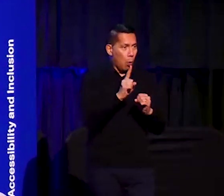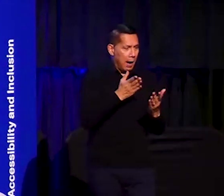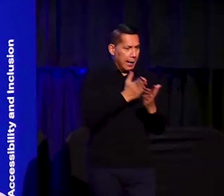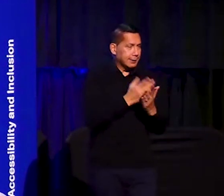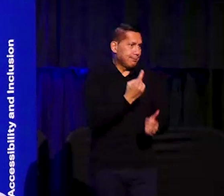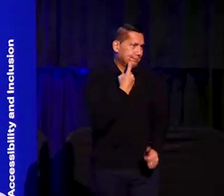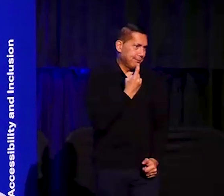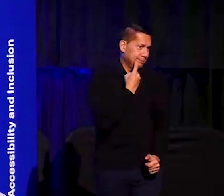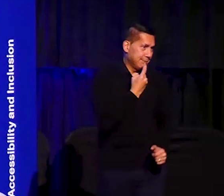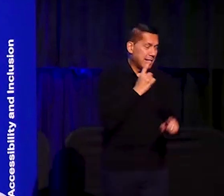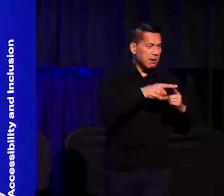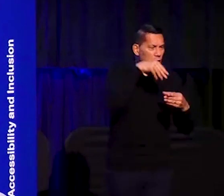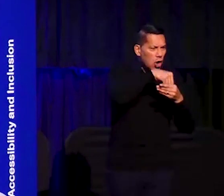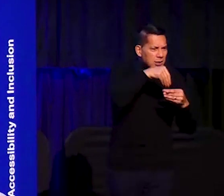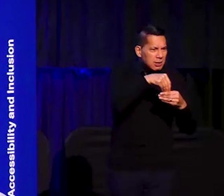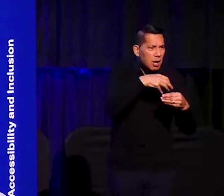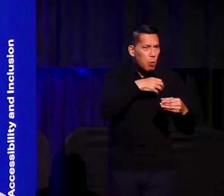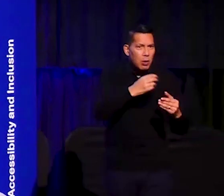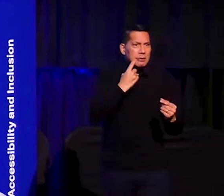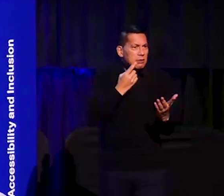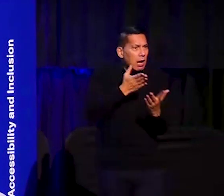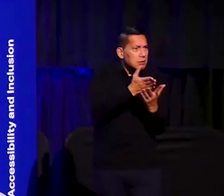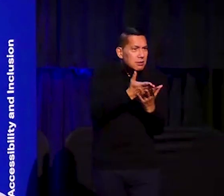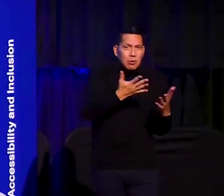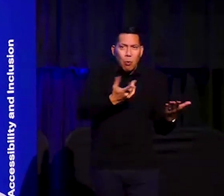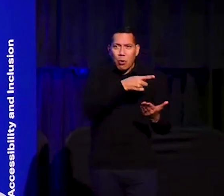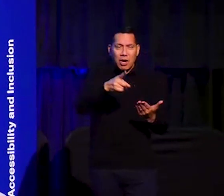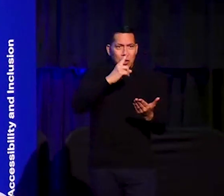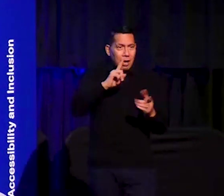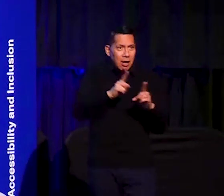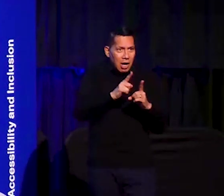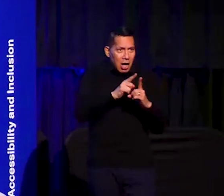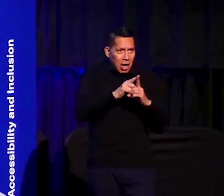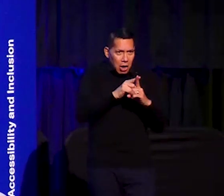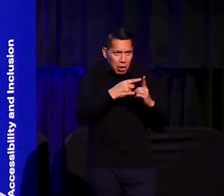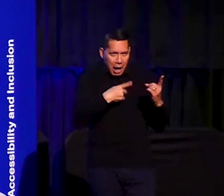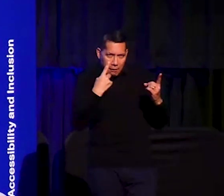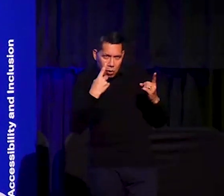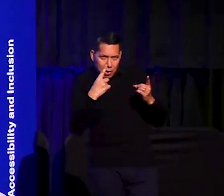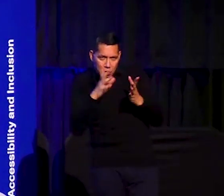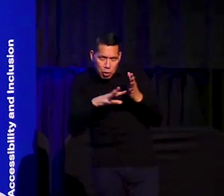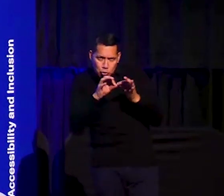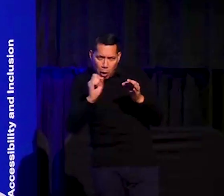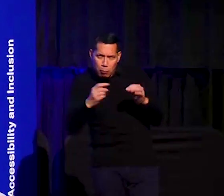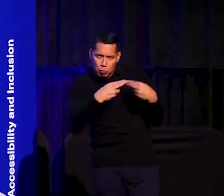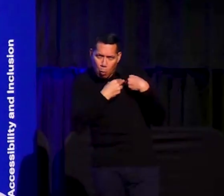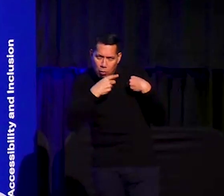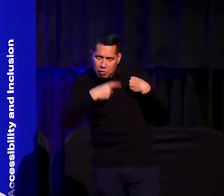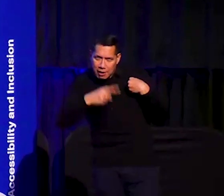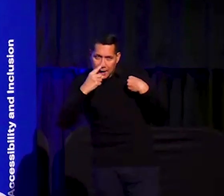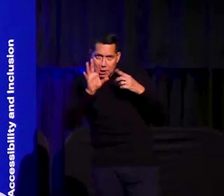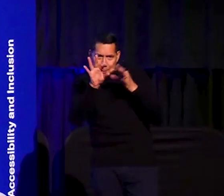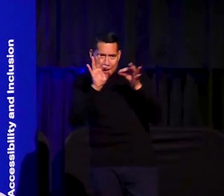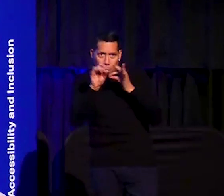making different types of content accessible, or you can sort and filter it by the job role that you have, so you can pick out just the parts